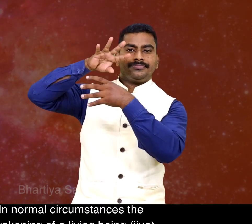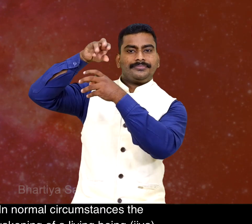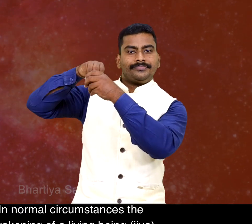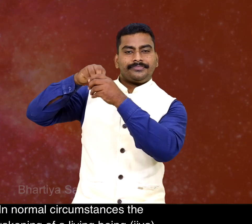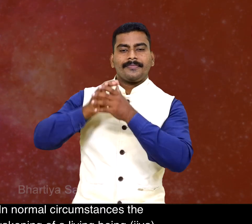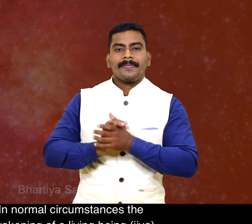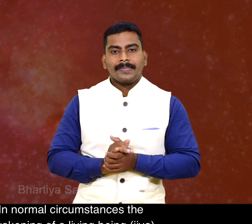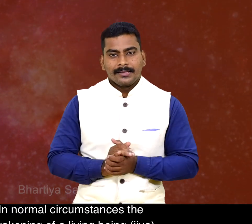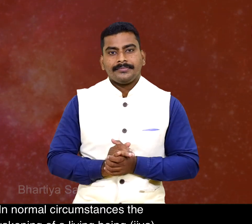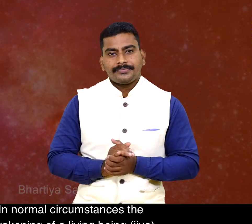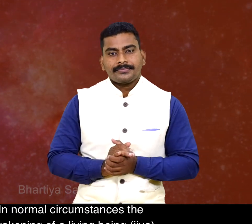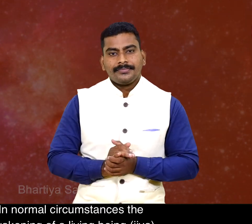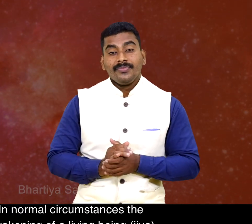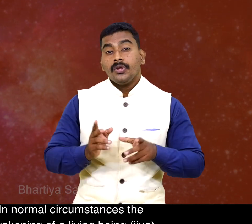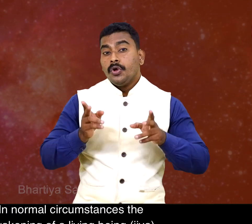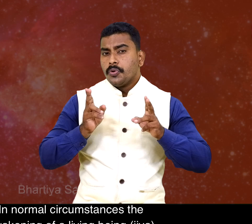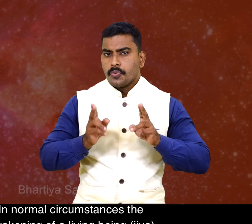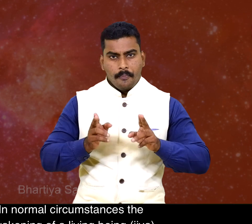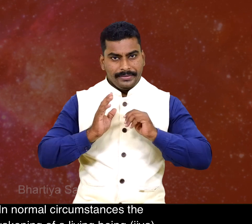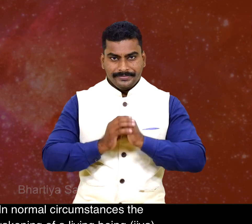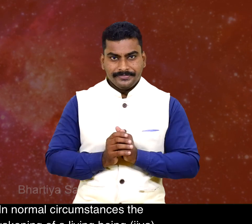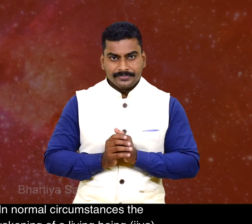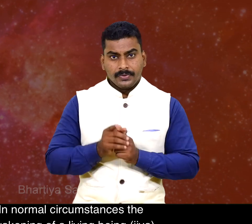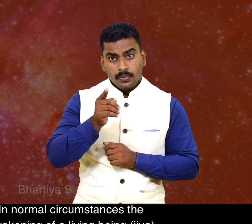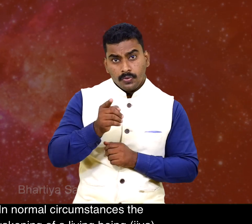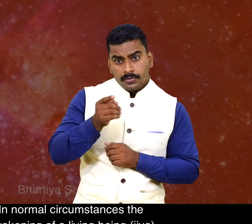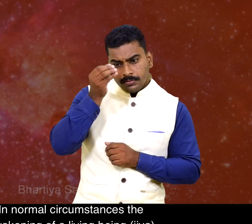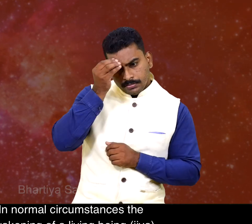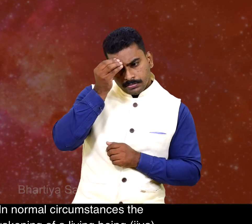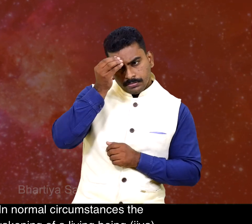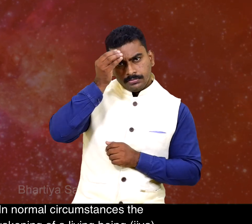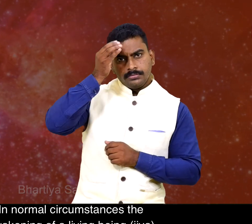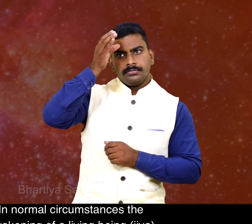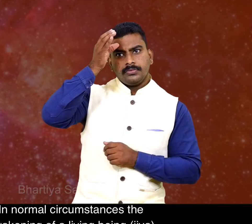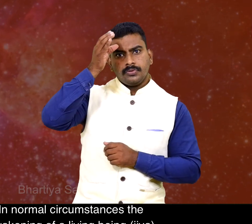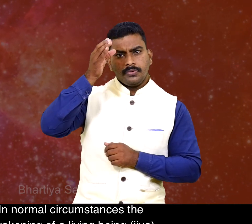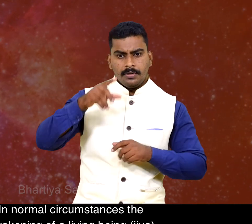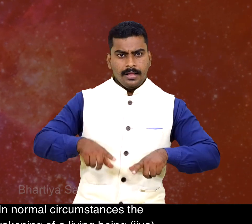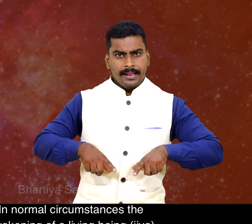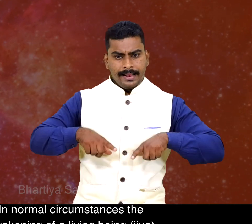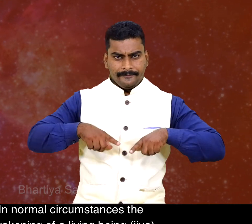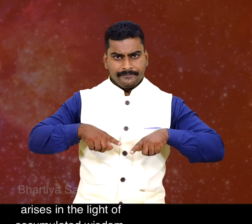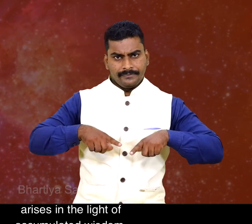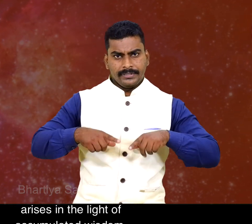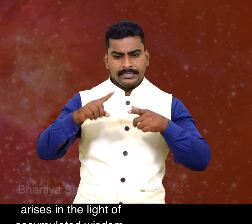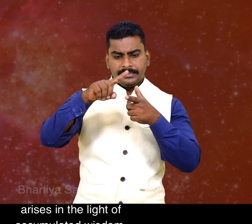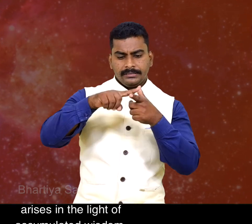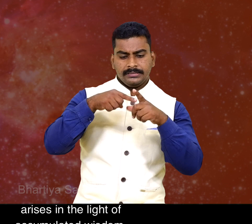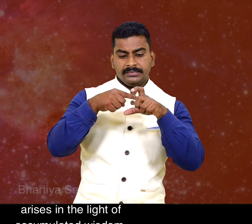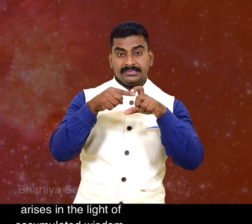In normal circumstances, the awakening of a living being, Jiva, arises in the